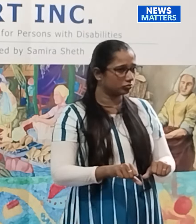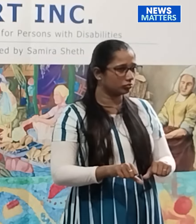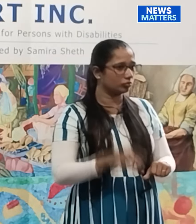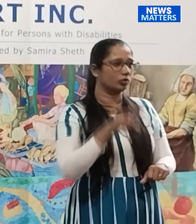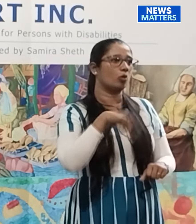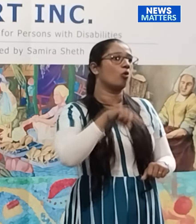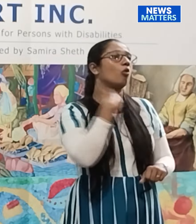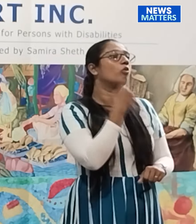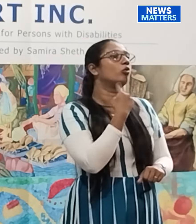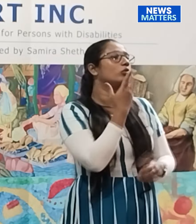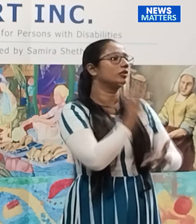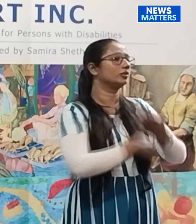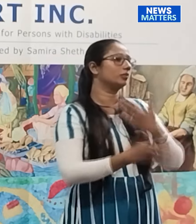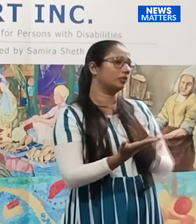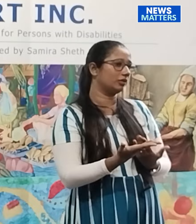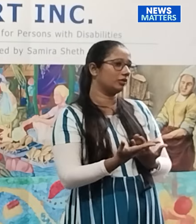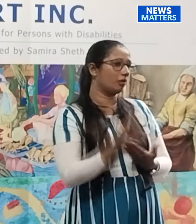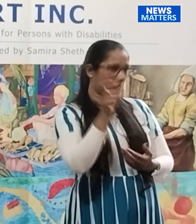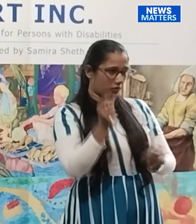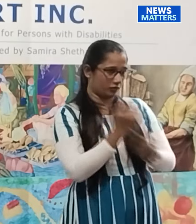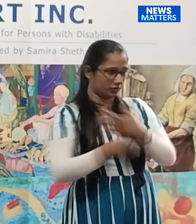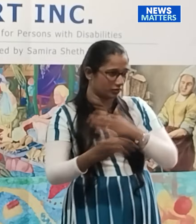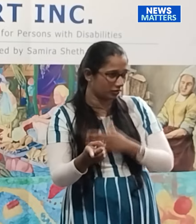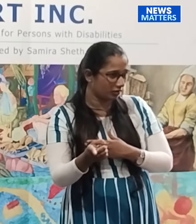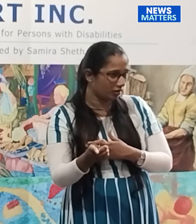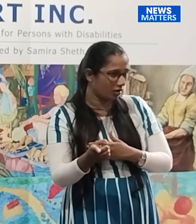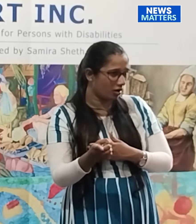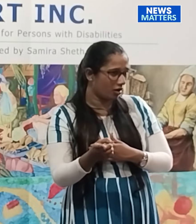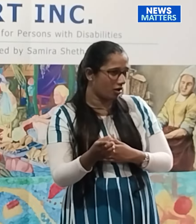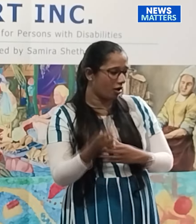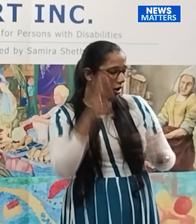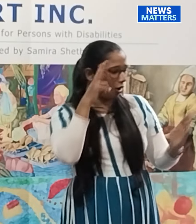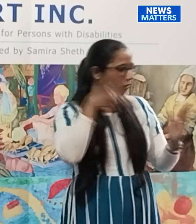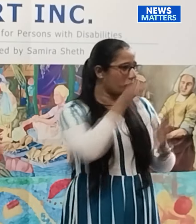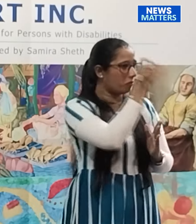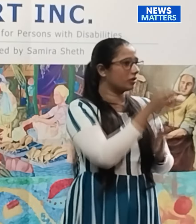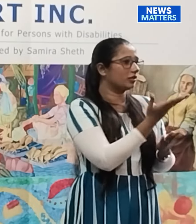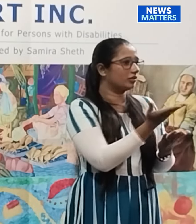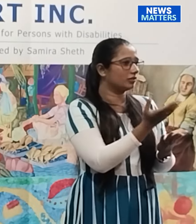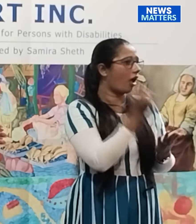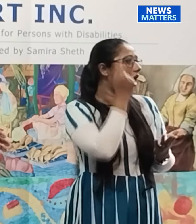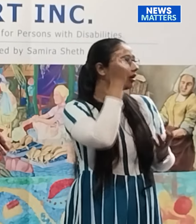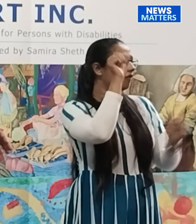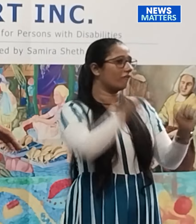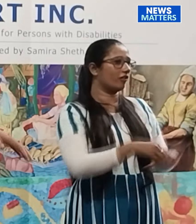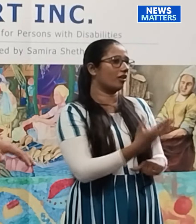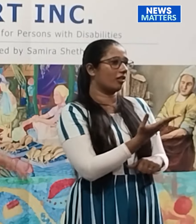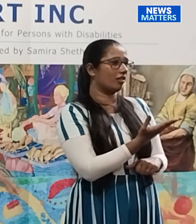a disabled, the person looking at their art forms cannot